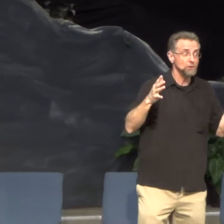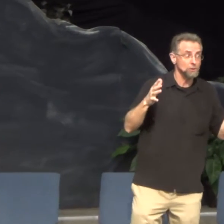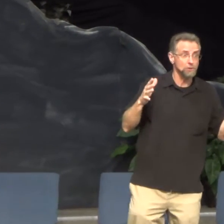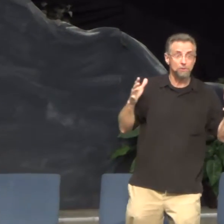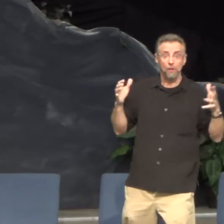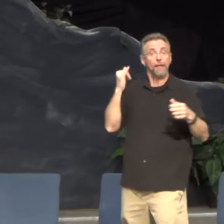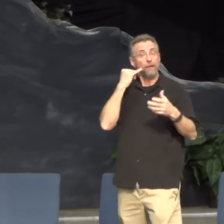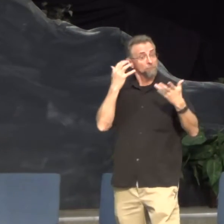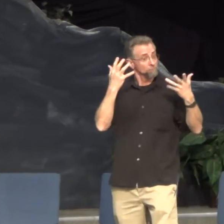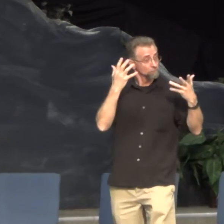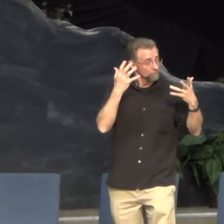believe?